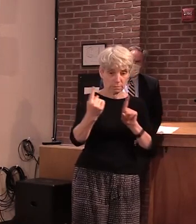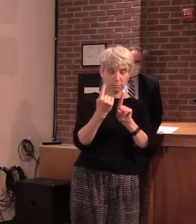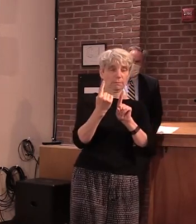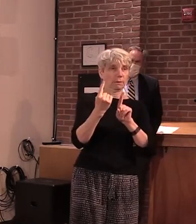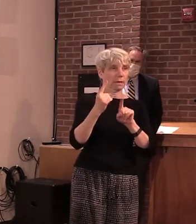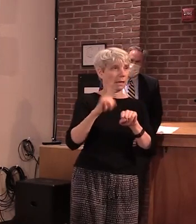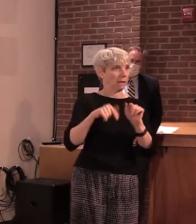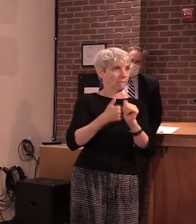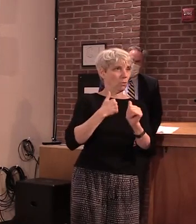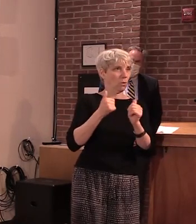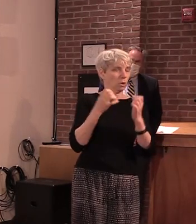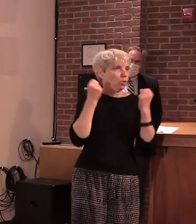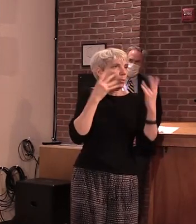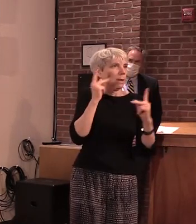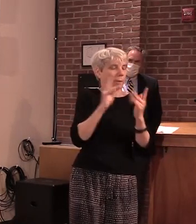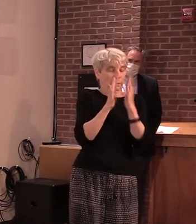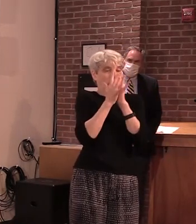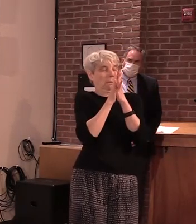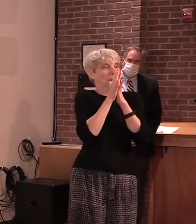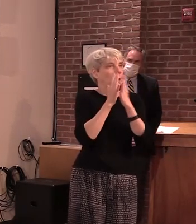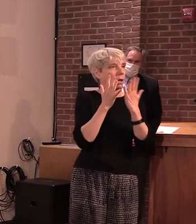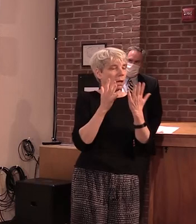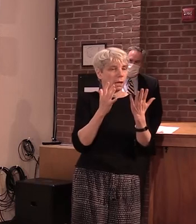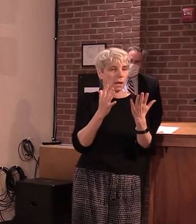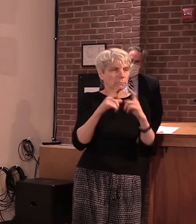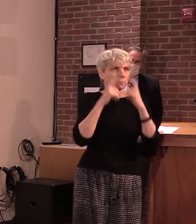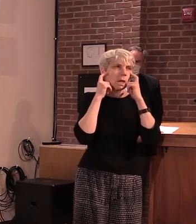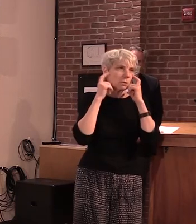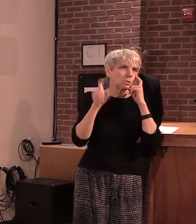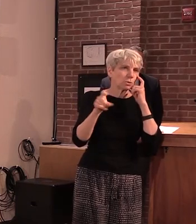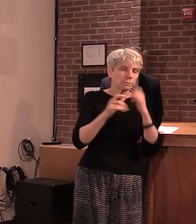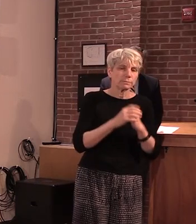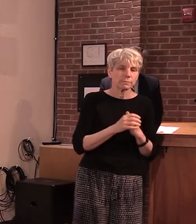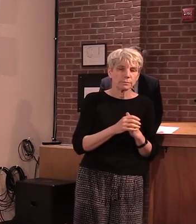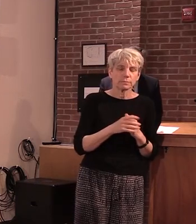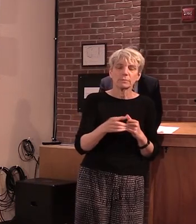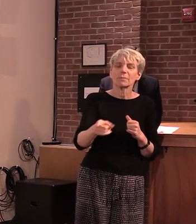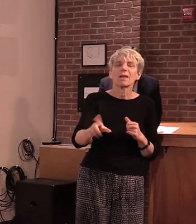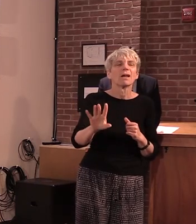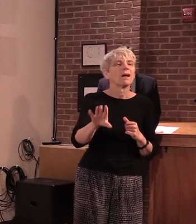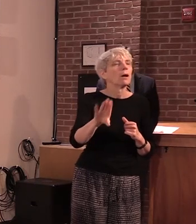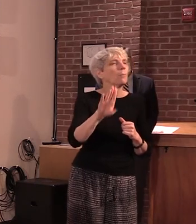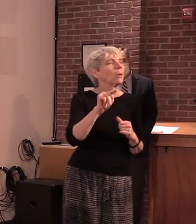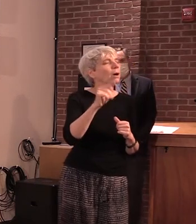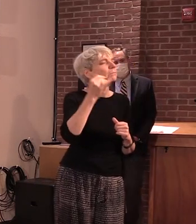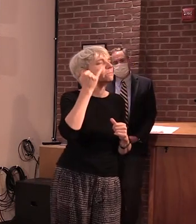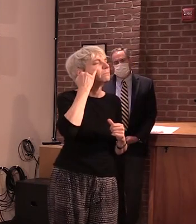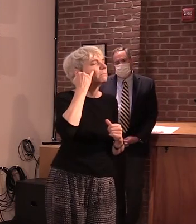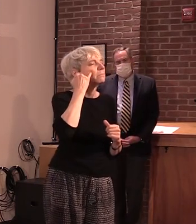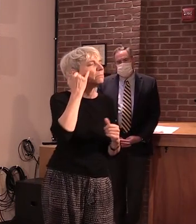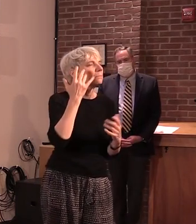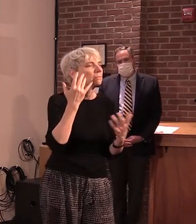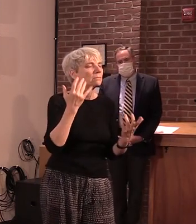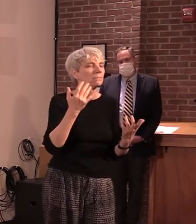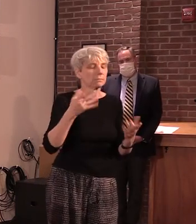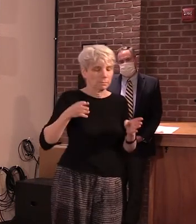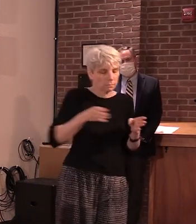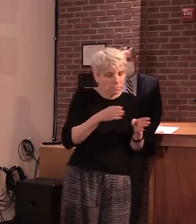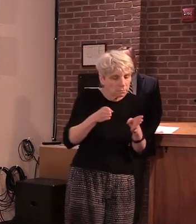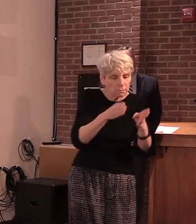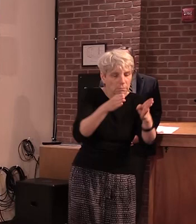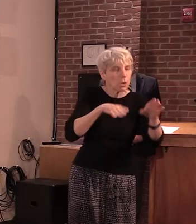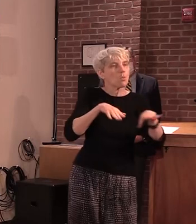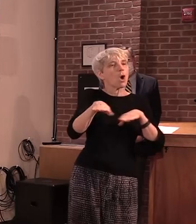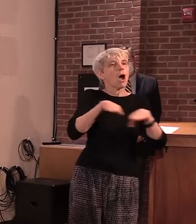physically distance yourself, you should be wearing a mask. And what if there's a situation like a path where you're likely to come